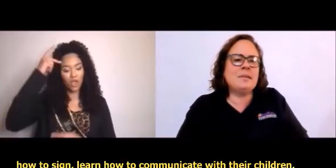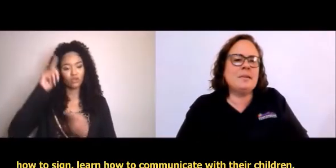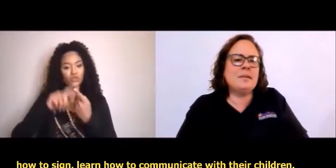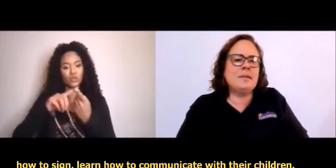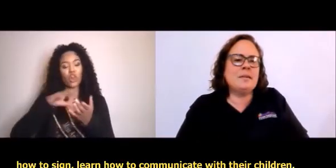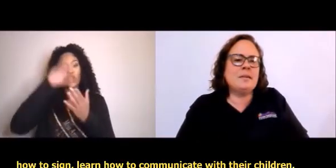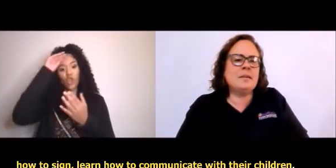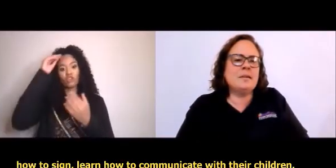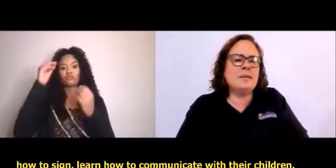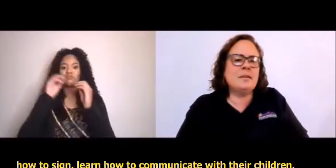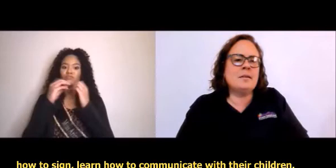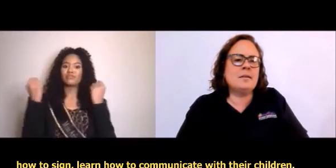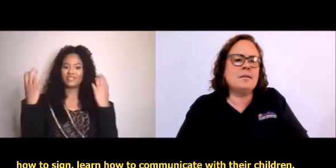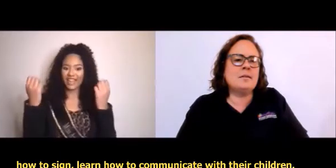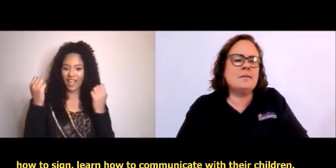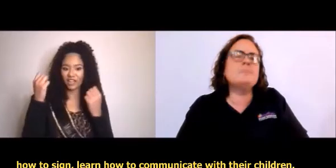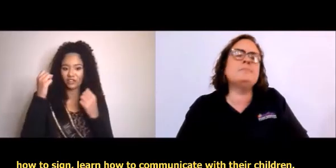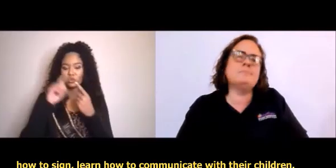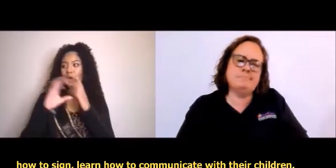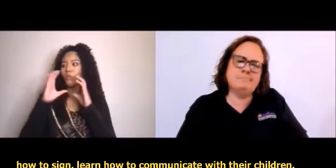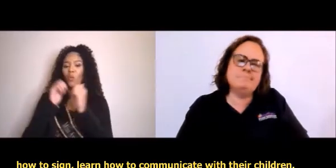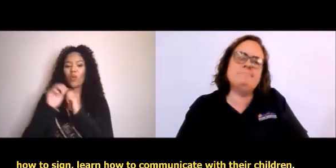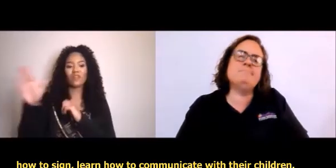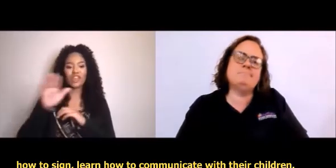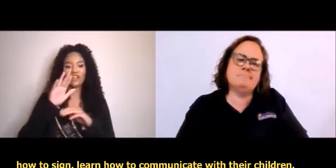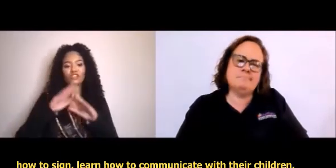to sign, learn how to communicate with their children.